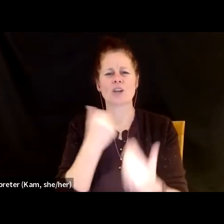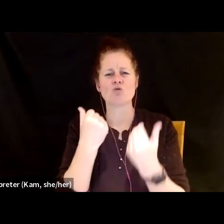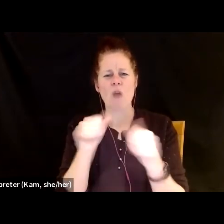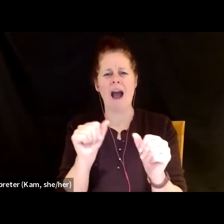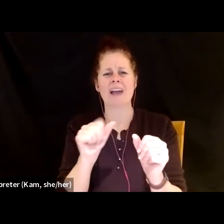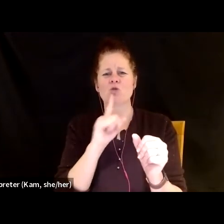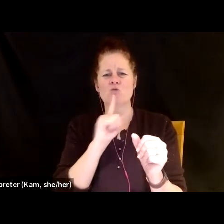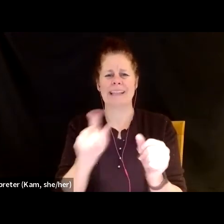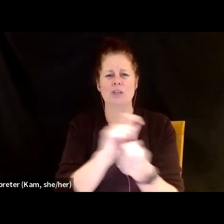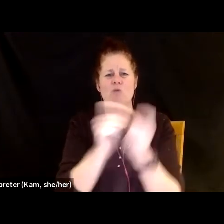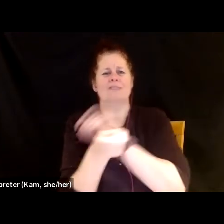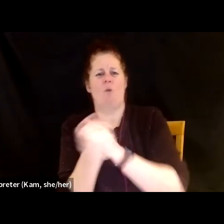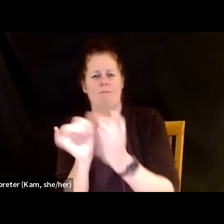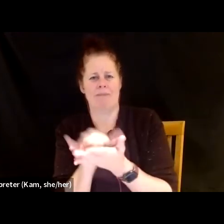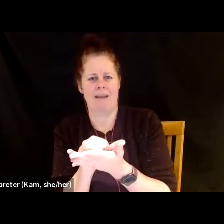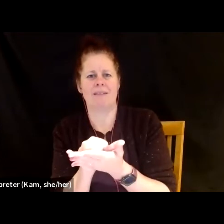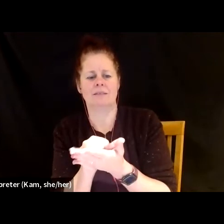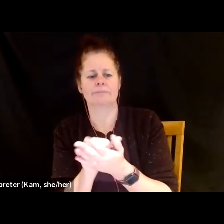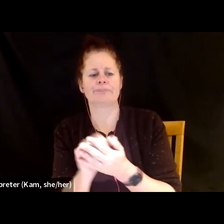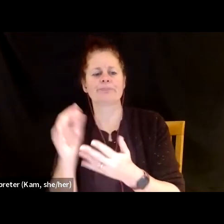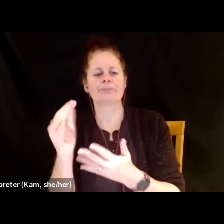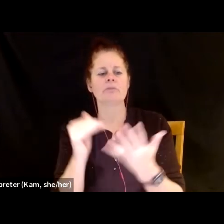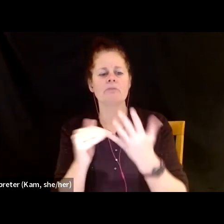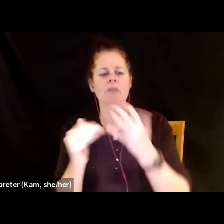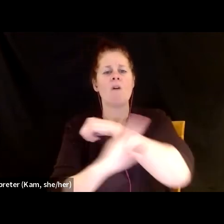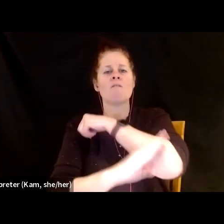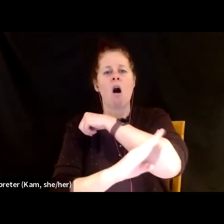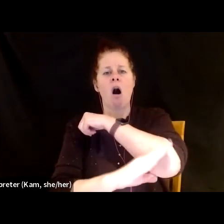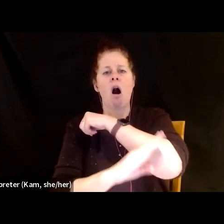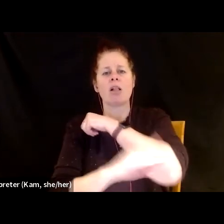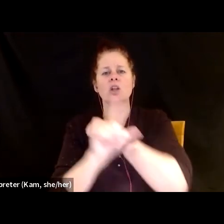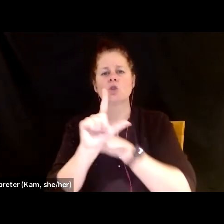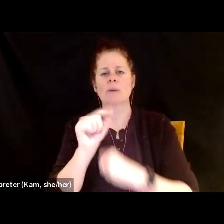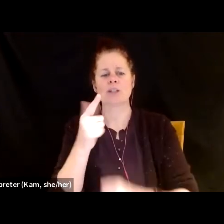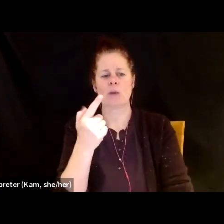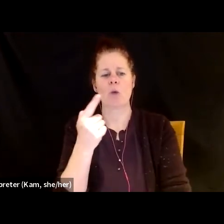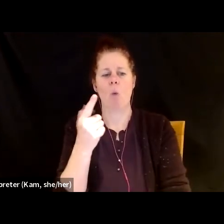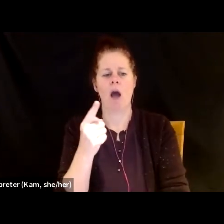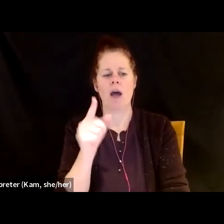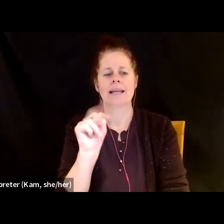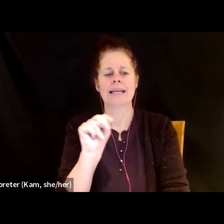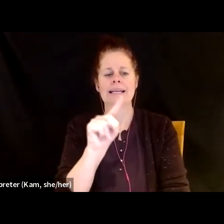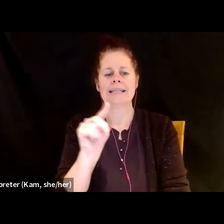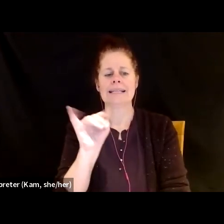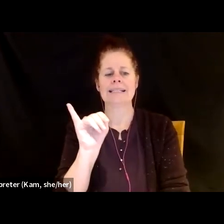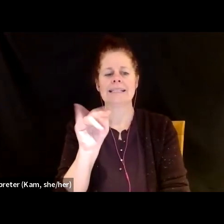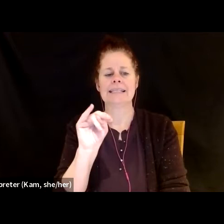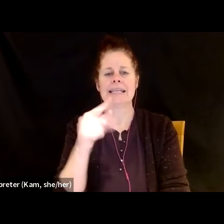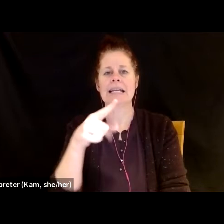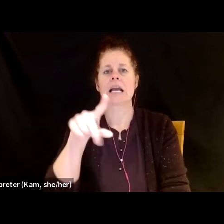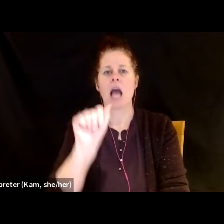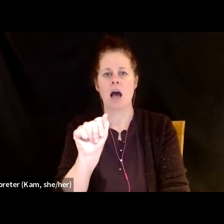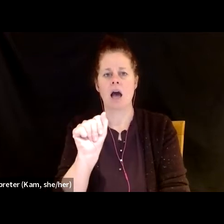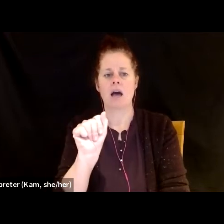The fall of 2021, we had Nzinga Dugas, and Dugas addressed creating academic and